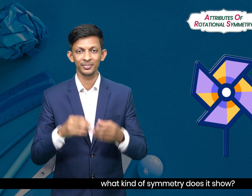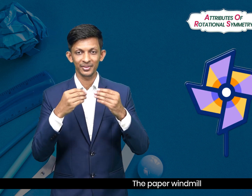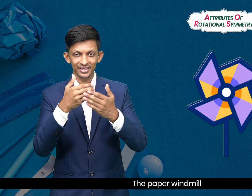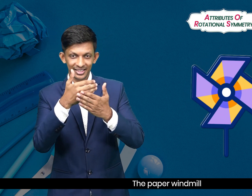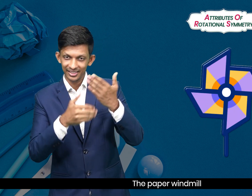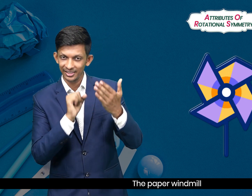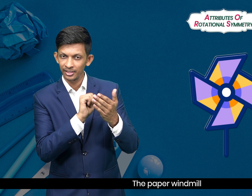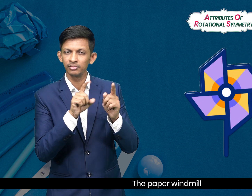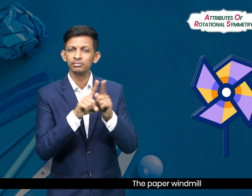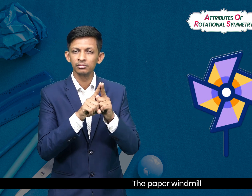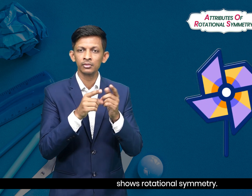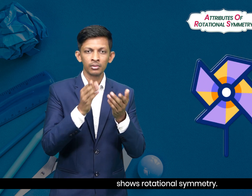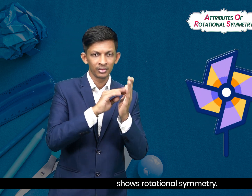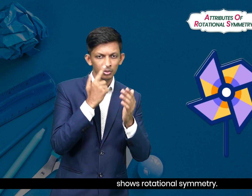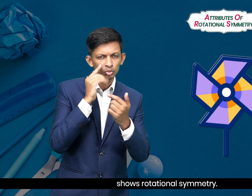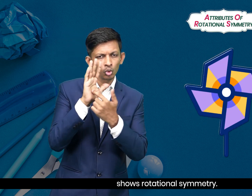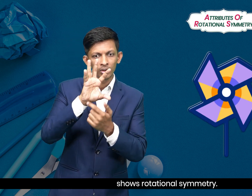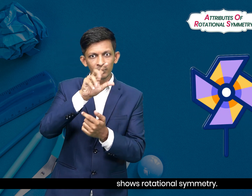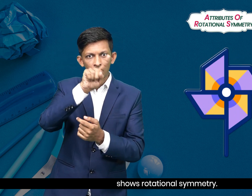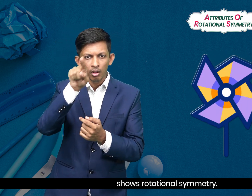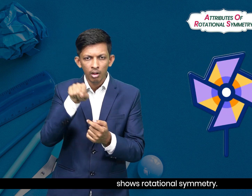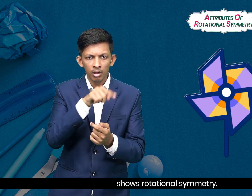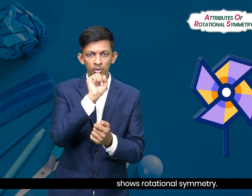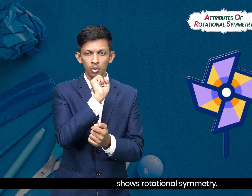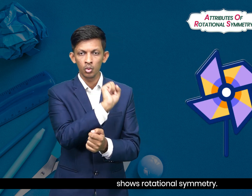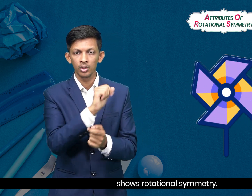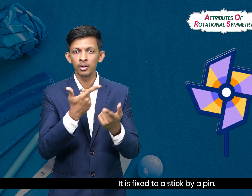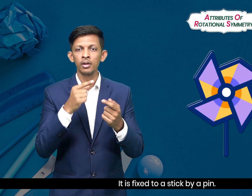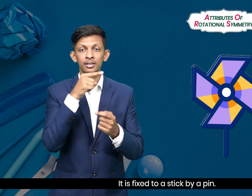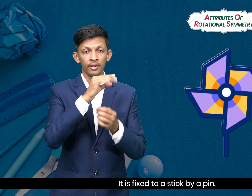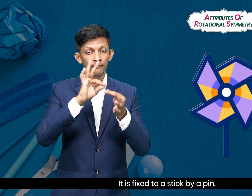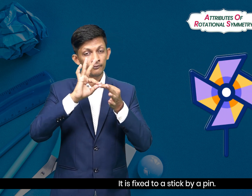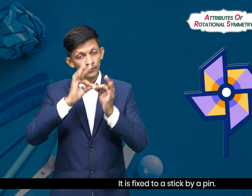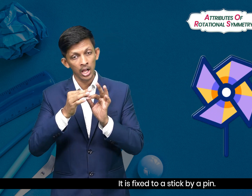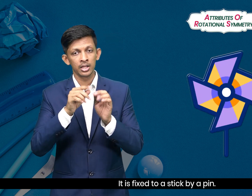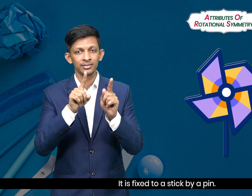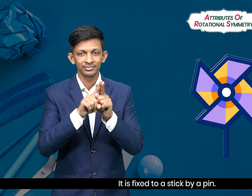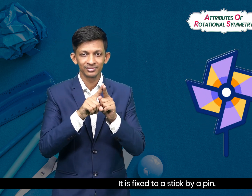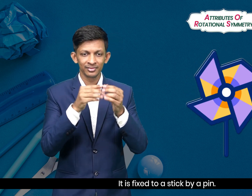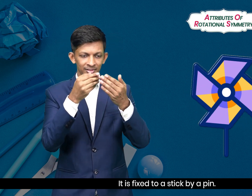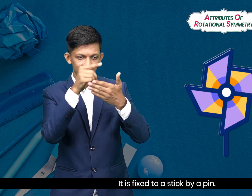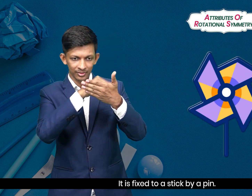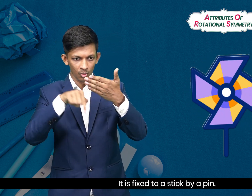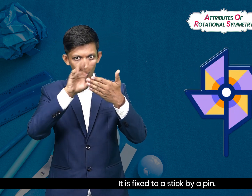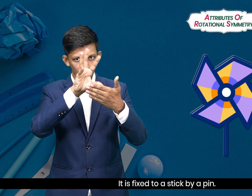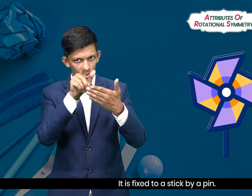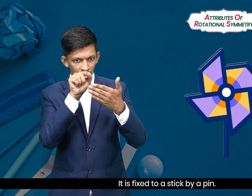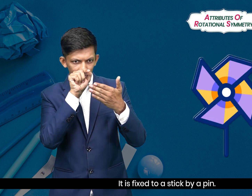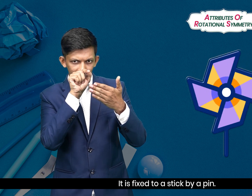The paper windmill shows rotational symmetry. It is fixed to a stick by a pin.